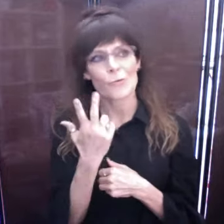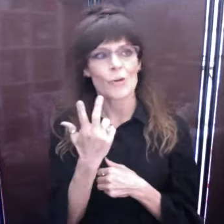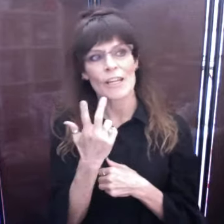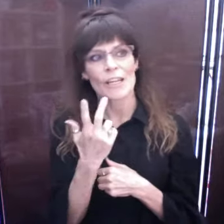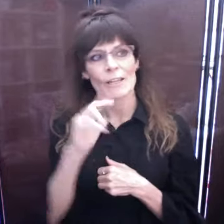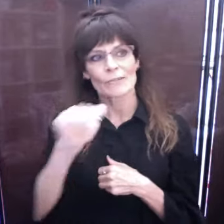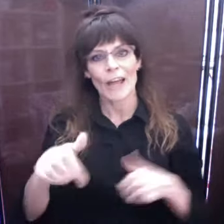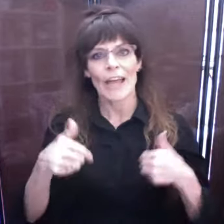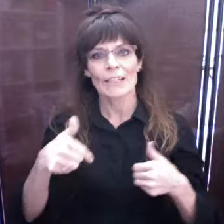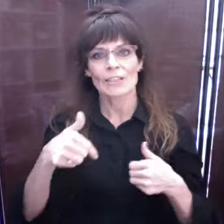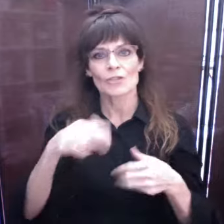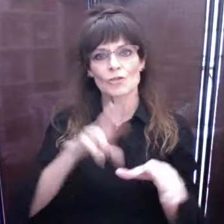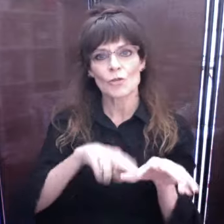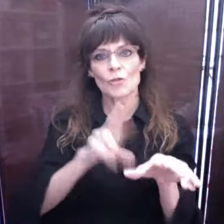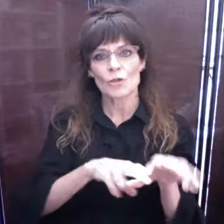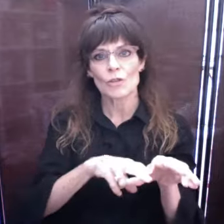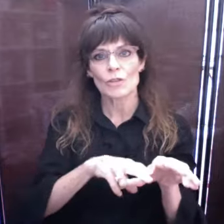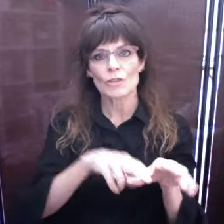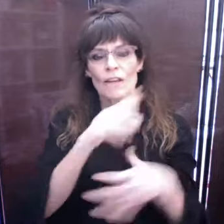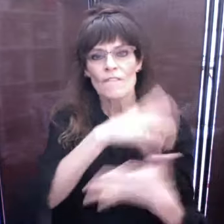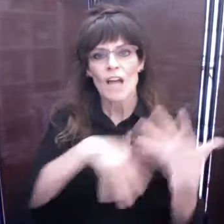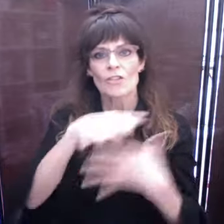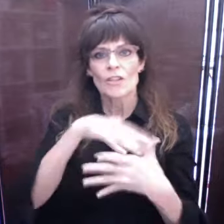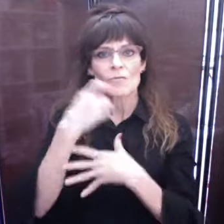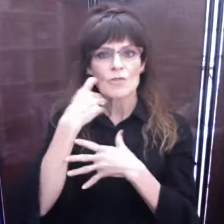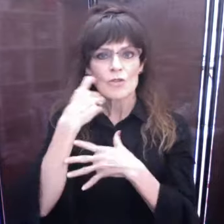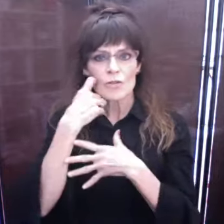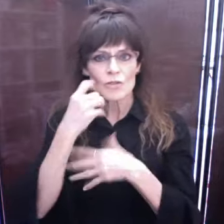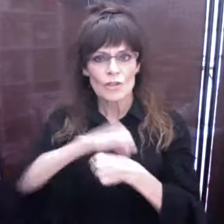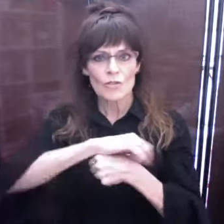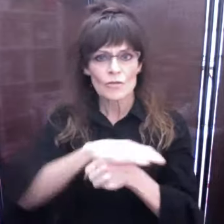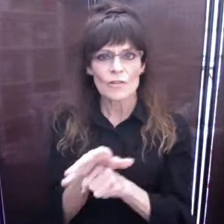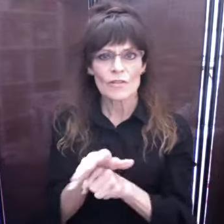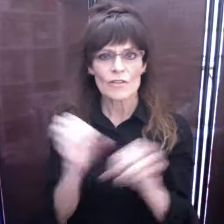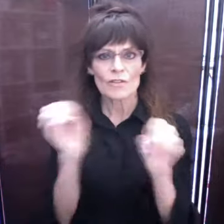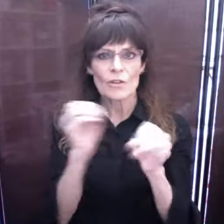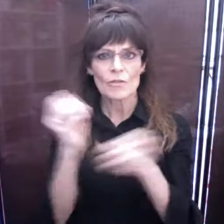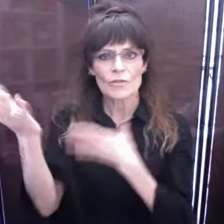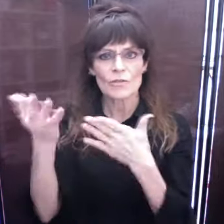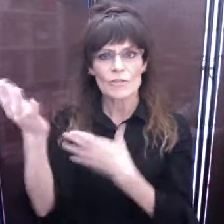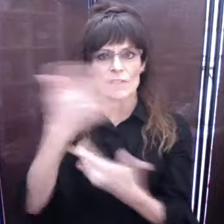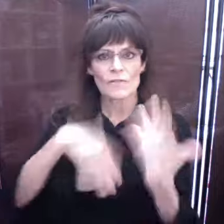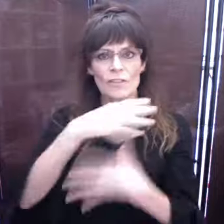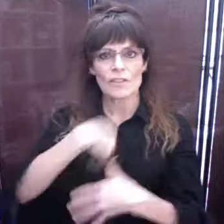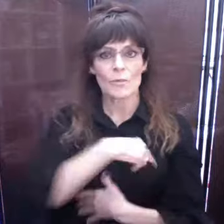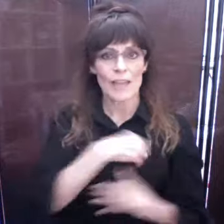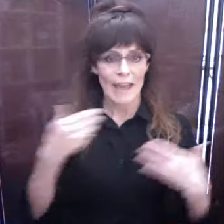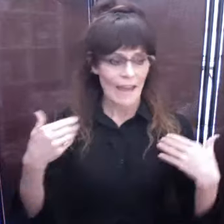fellowship. Due to recent and current events the last year, there is no service and fellowship. I mean, we have this, we have Zoom, but nobody's